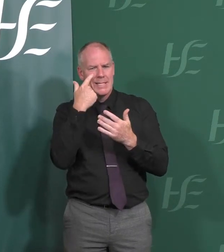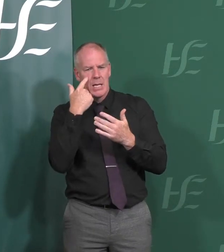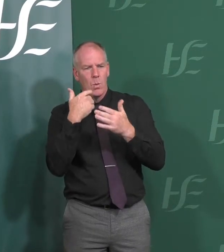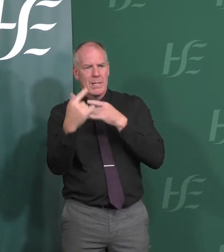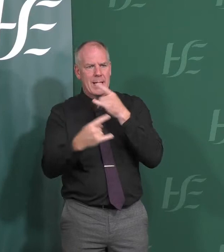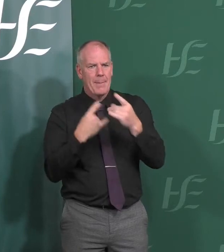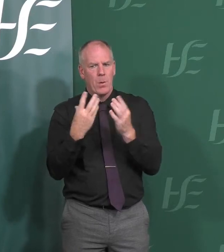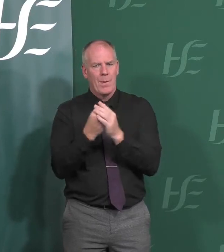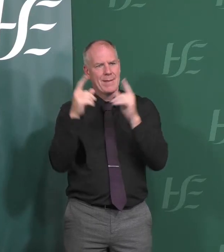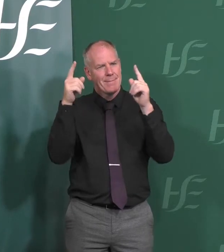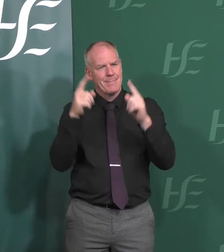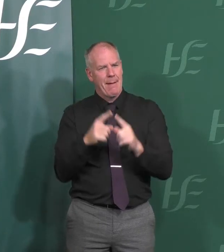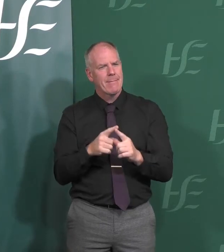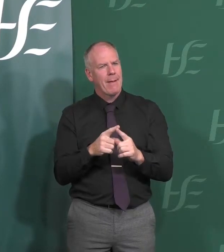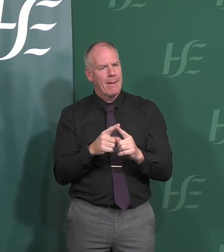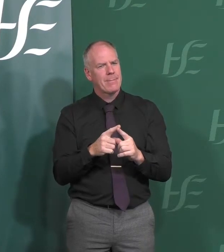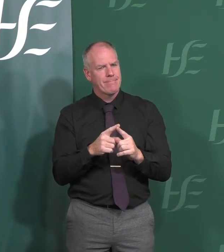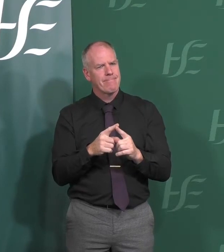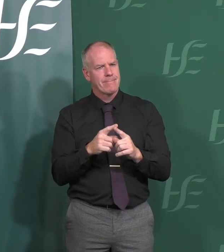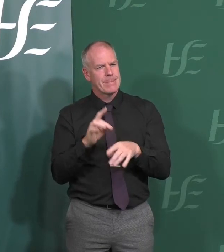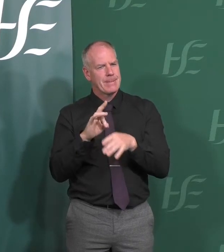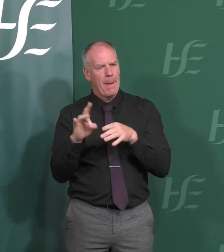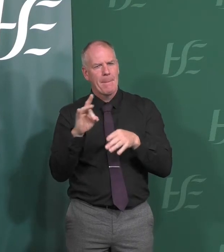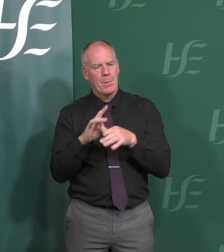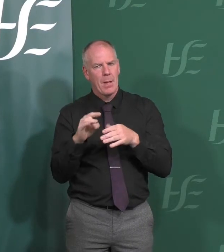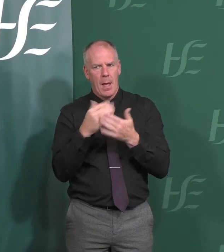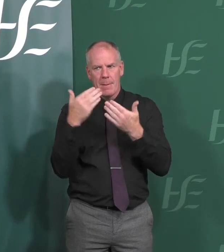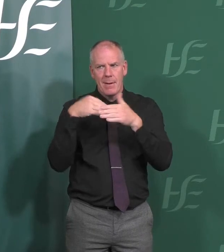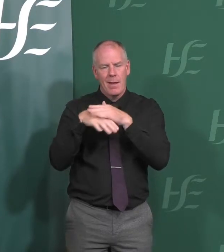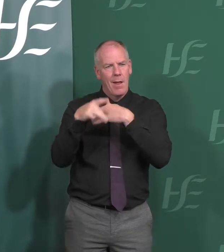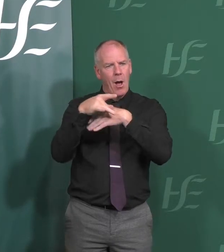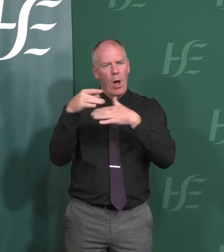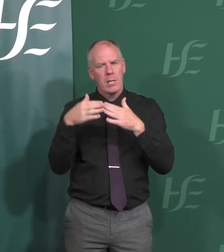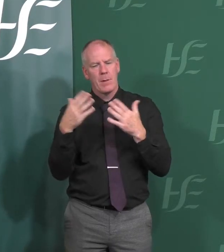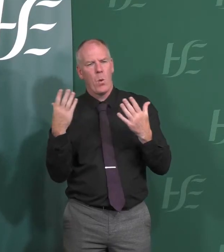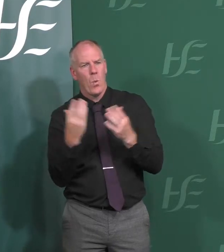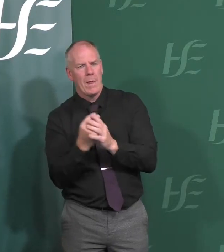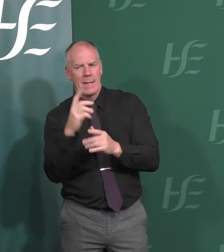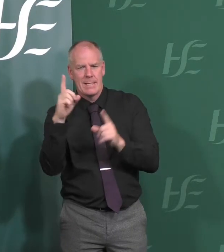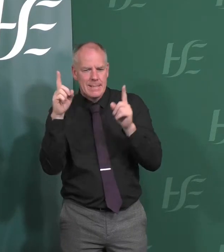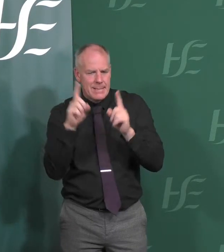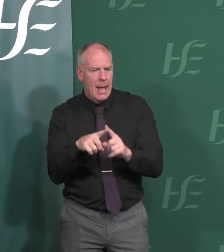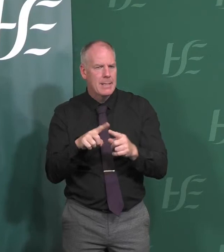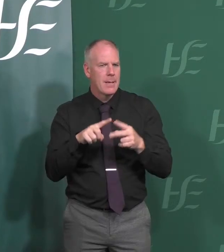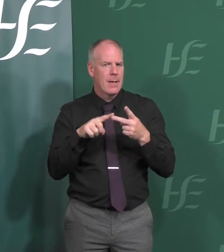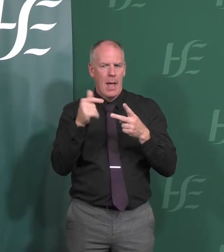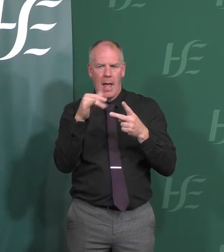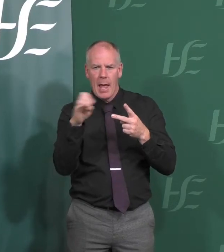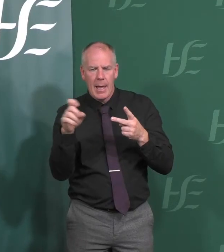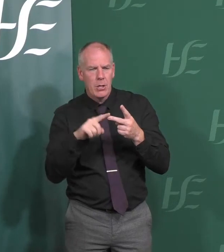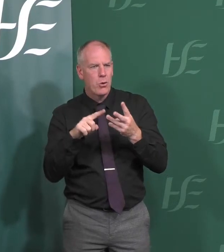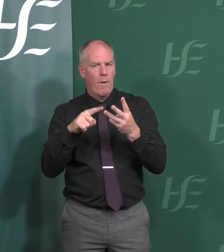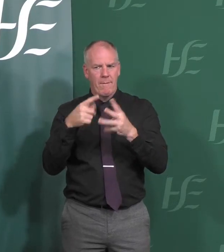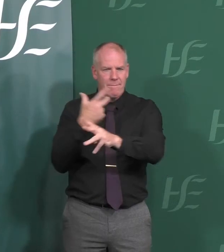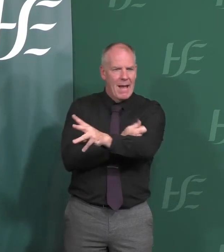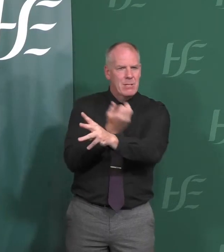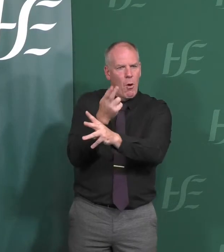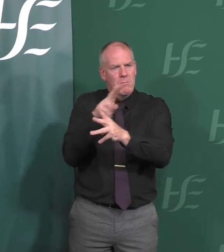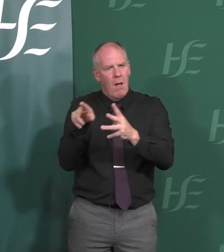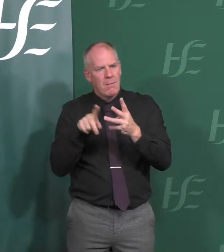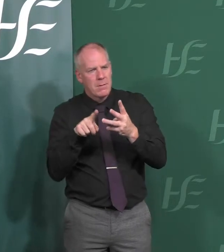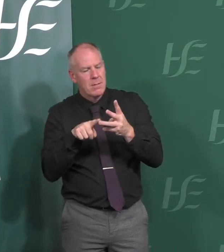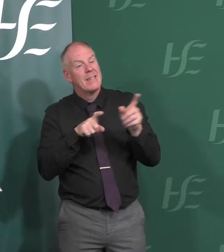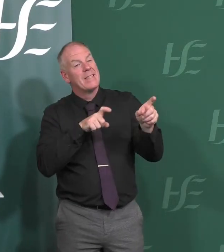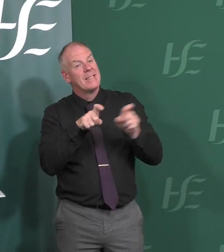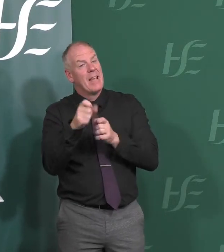the Delta variant around the number of issues in hospitalization, age, and vaccinations. It is still